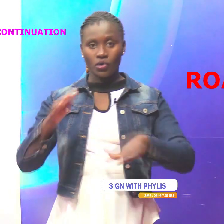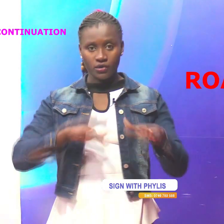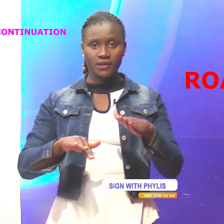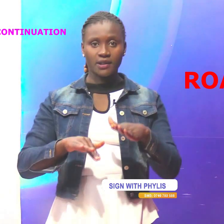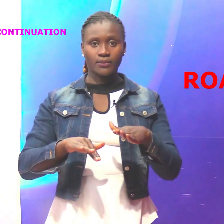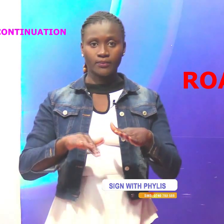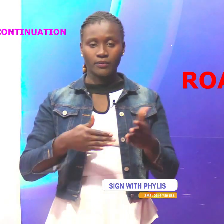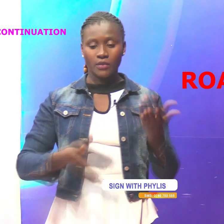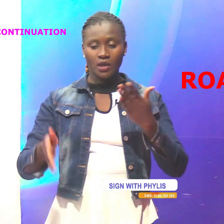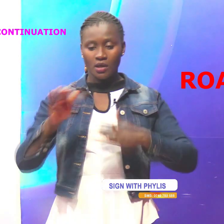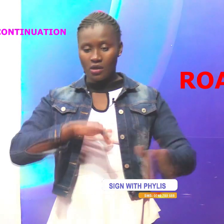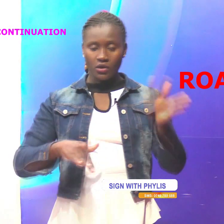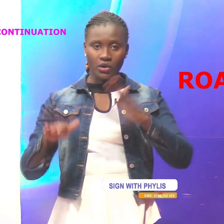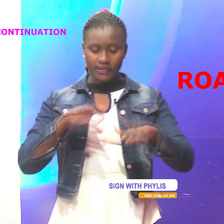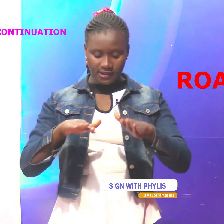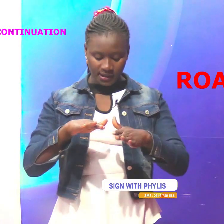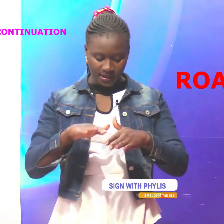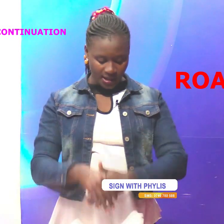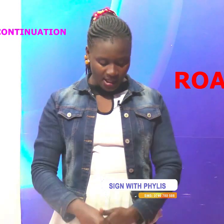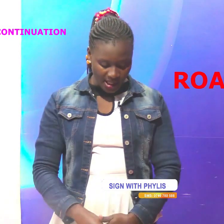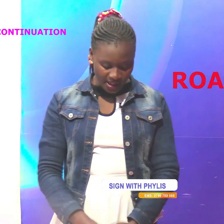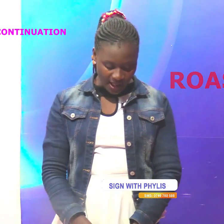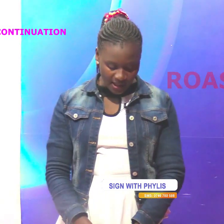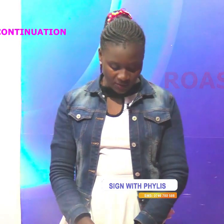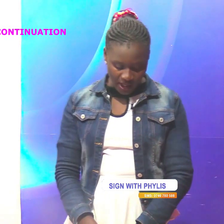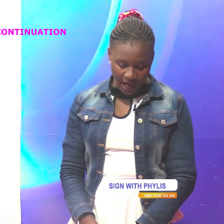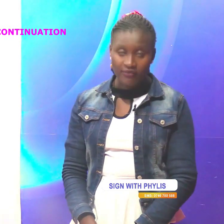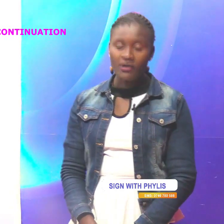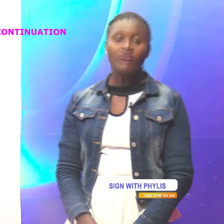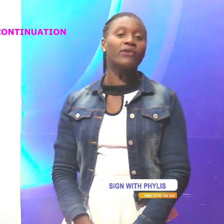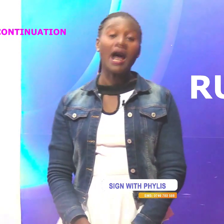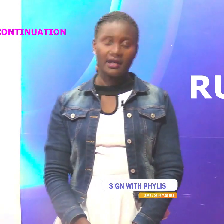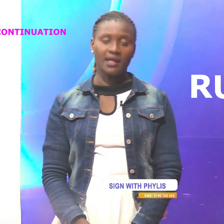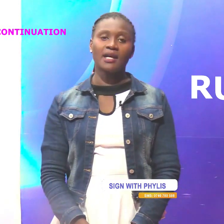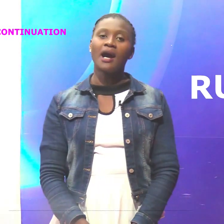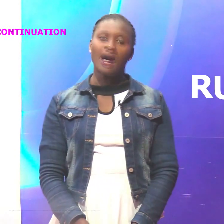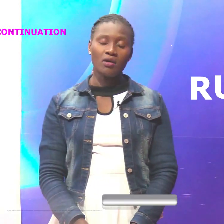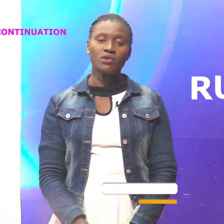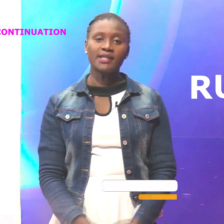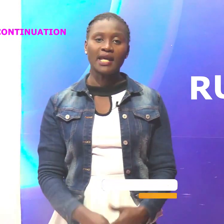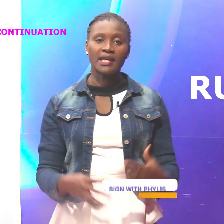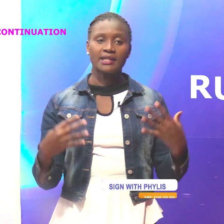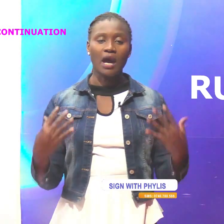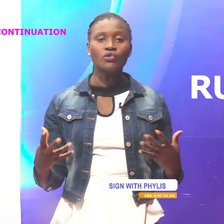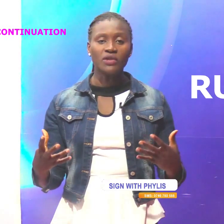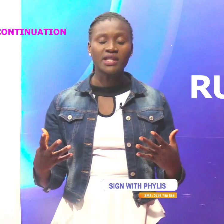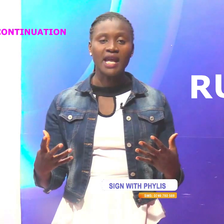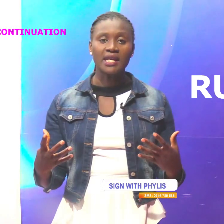Roast. Roast. And then we have run. How do we sign it? How do we sign the